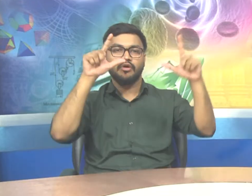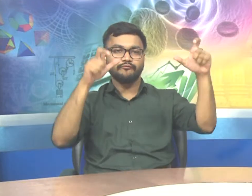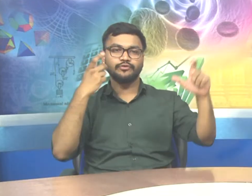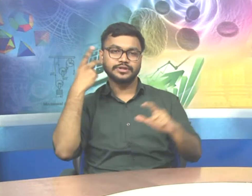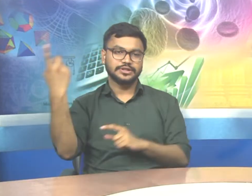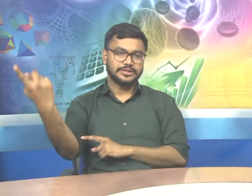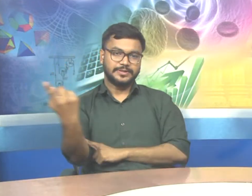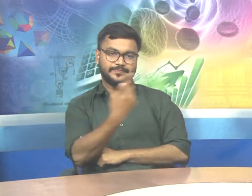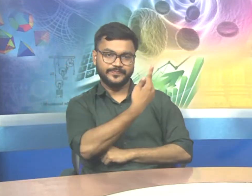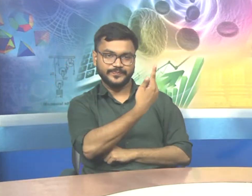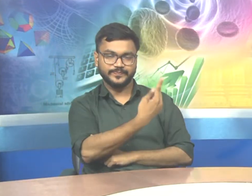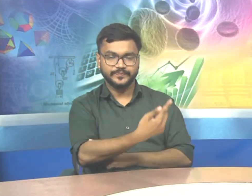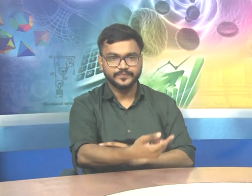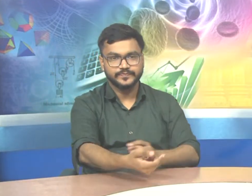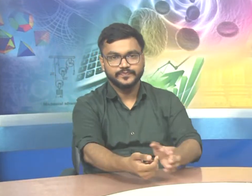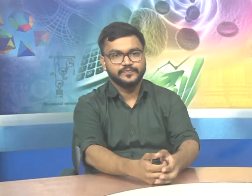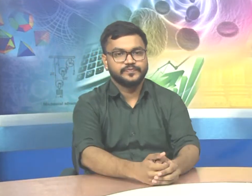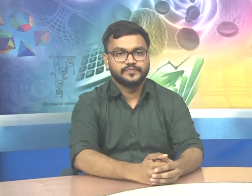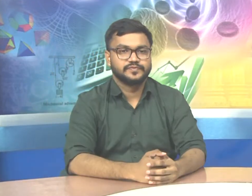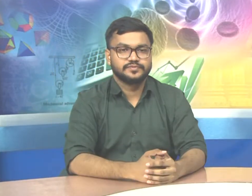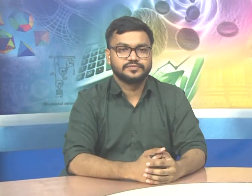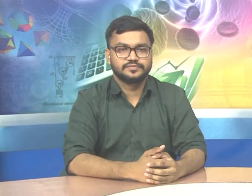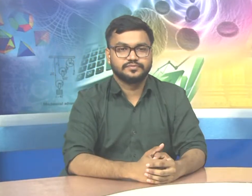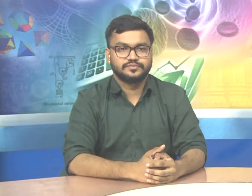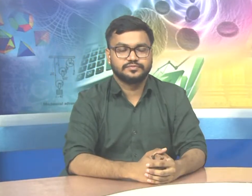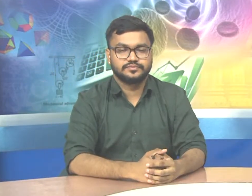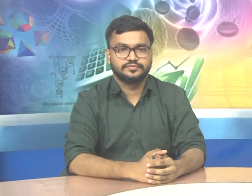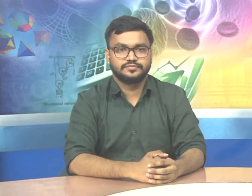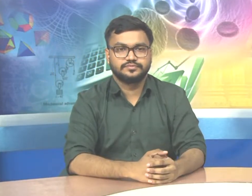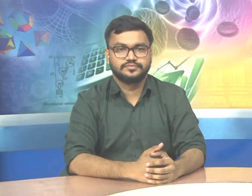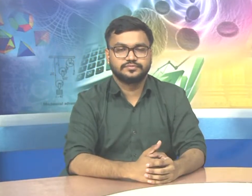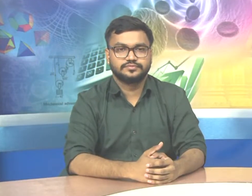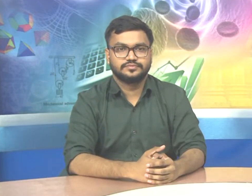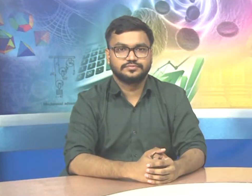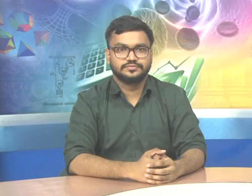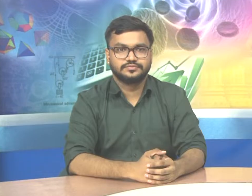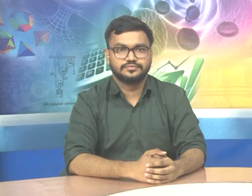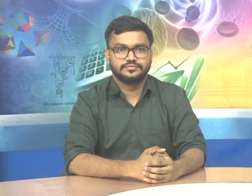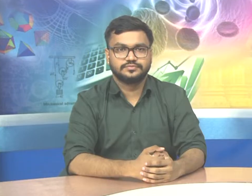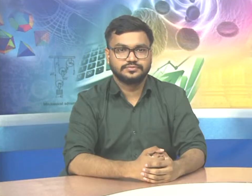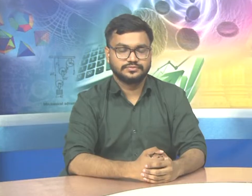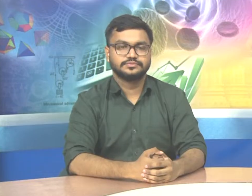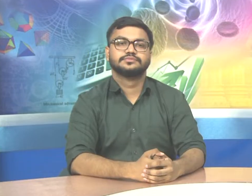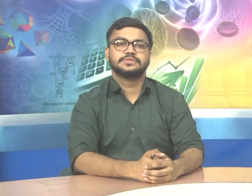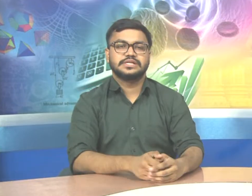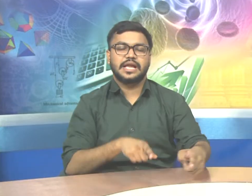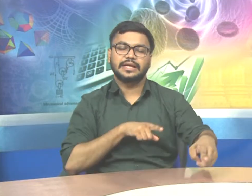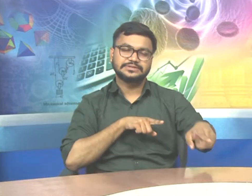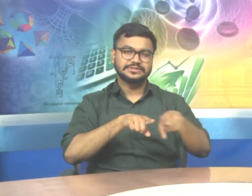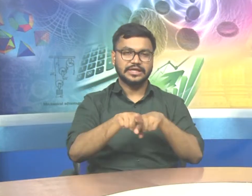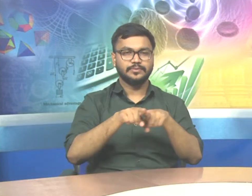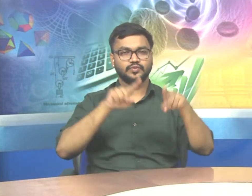heater, microwave oven, toaster, etc. These all have thermal energy.